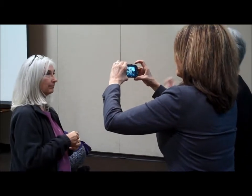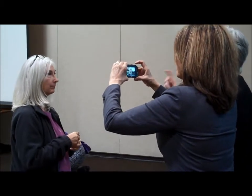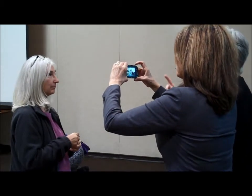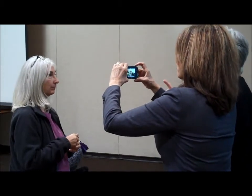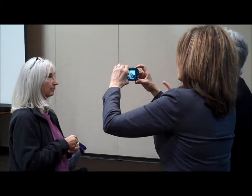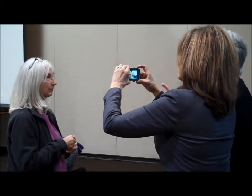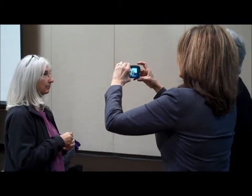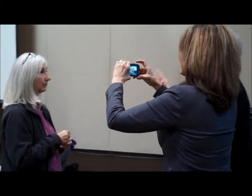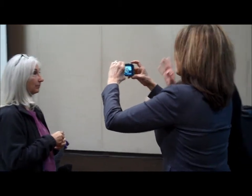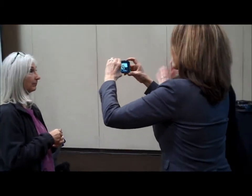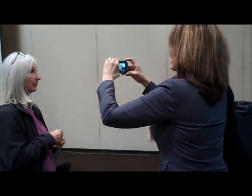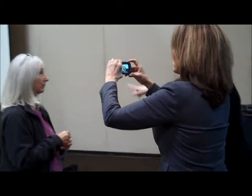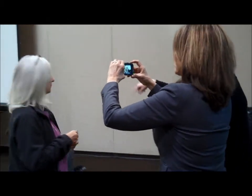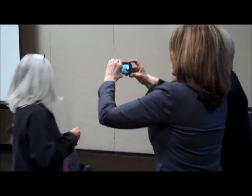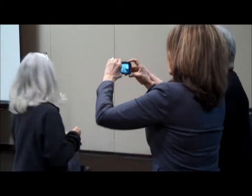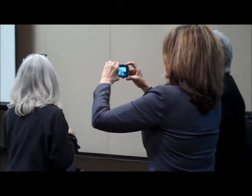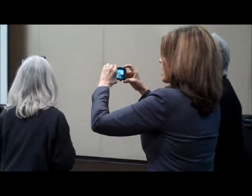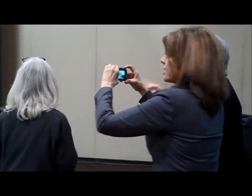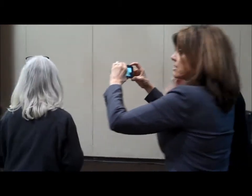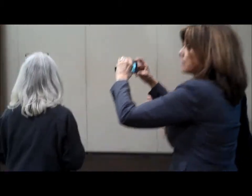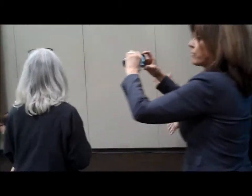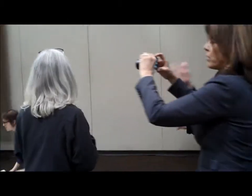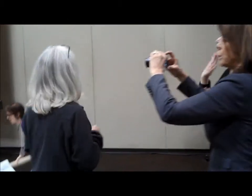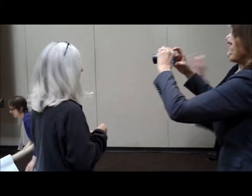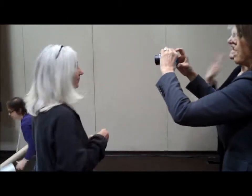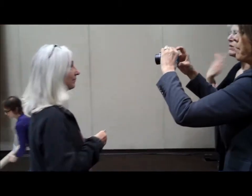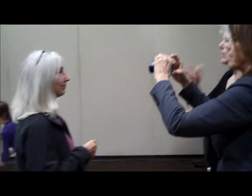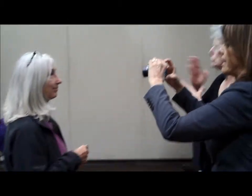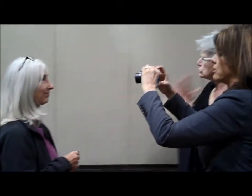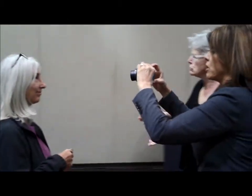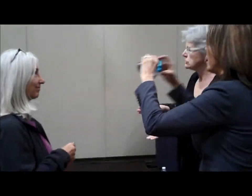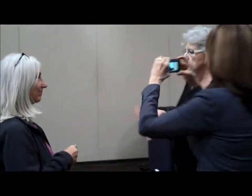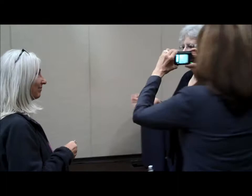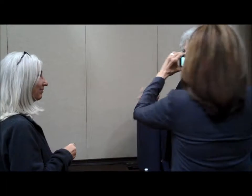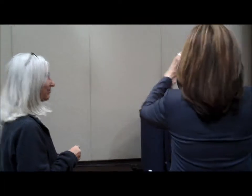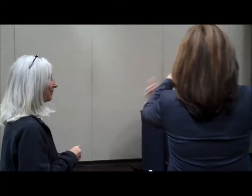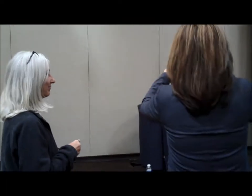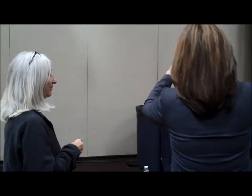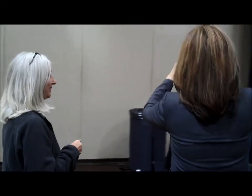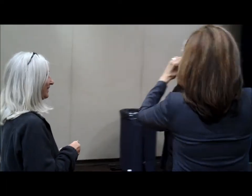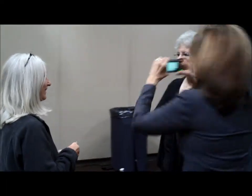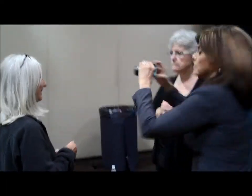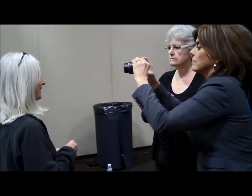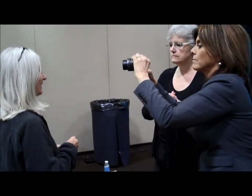Okay, and guys, quiet on the set for 1 second. Thanks for this taping. Thanks. Go ahead.